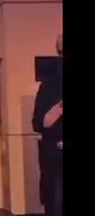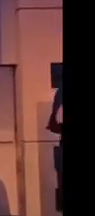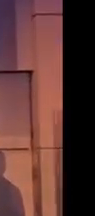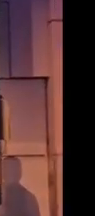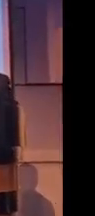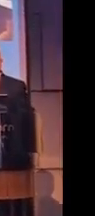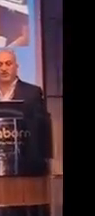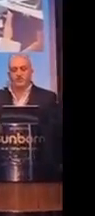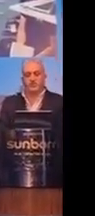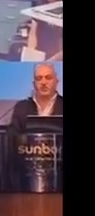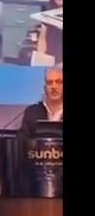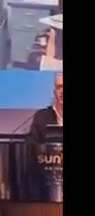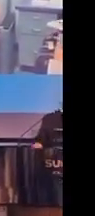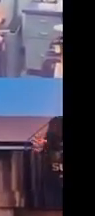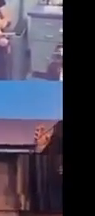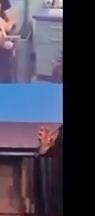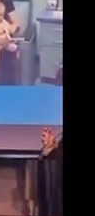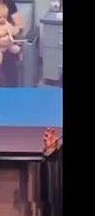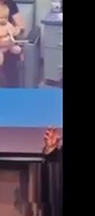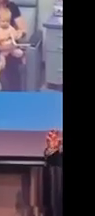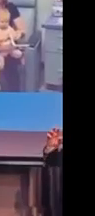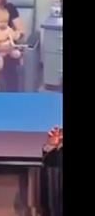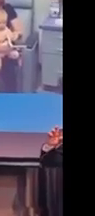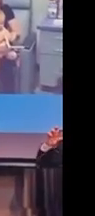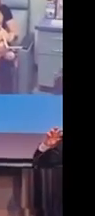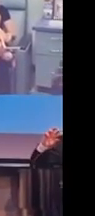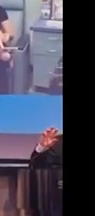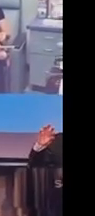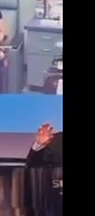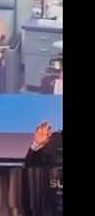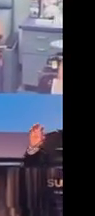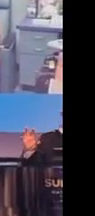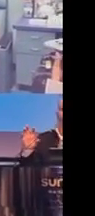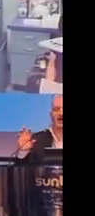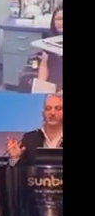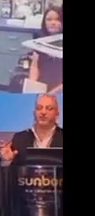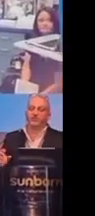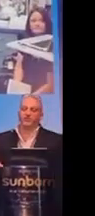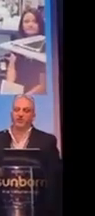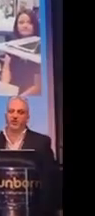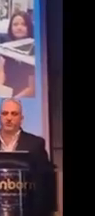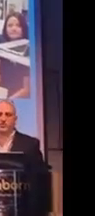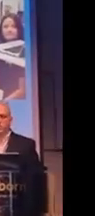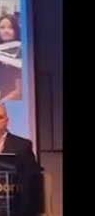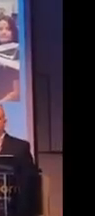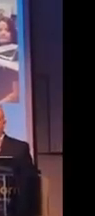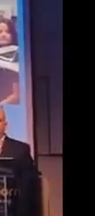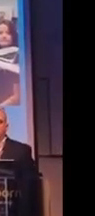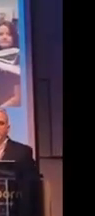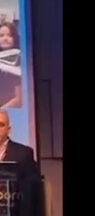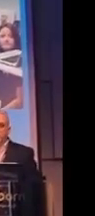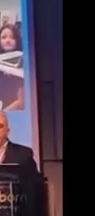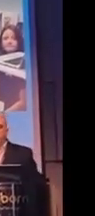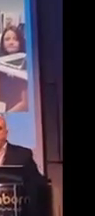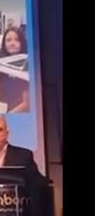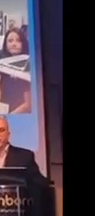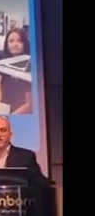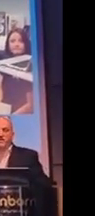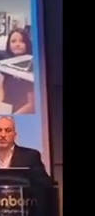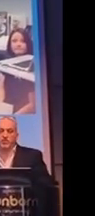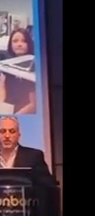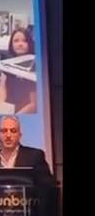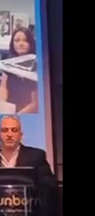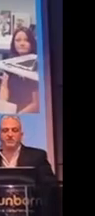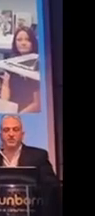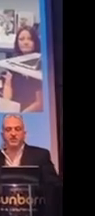£20,000 per patient. We are one of a handful of hospitals in the UK